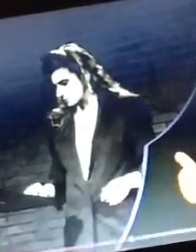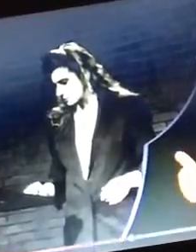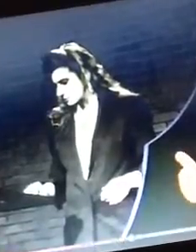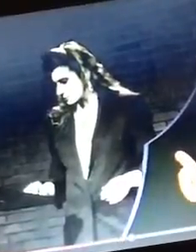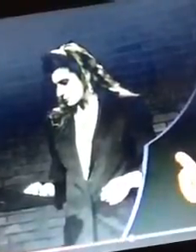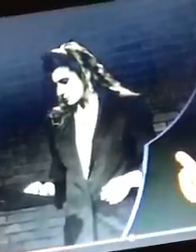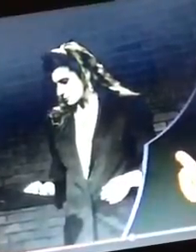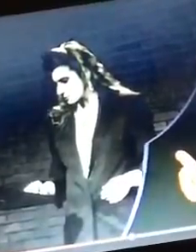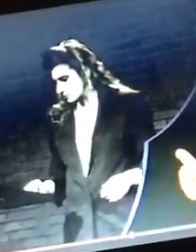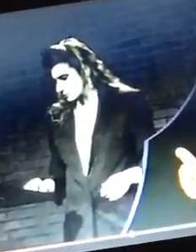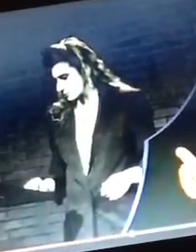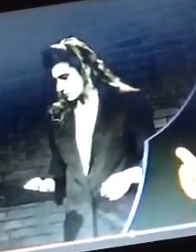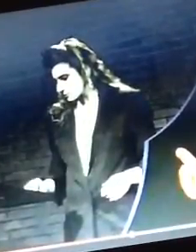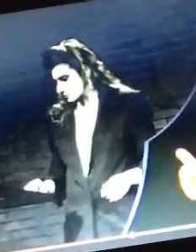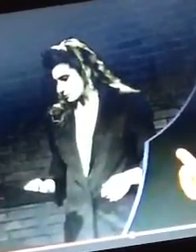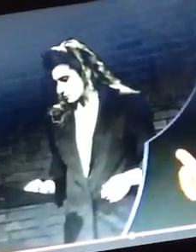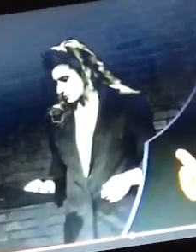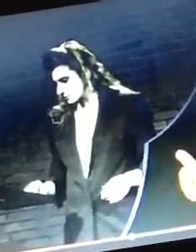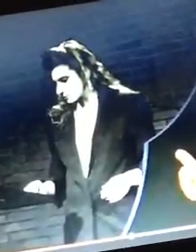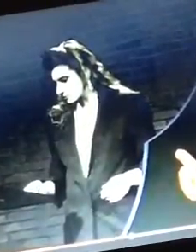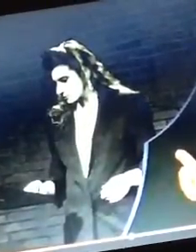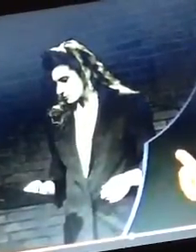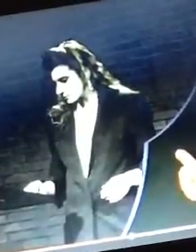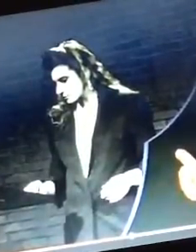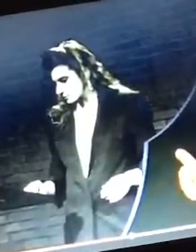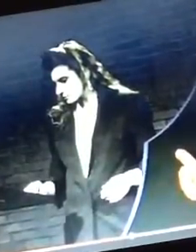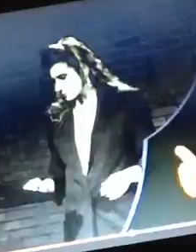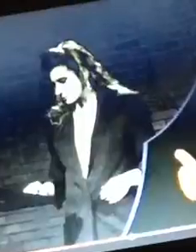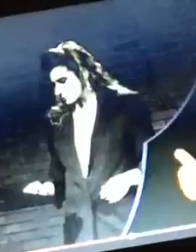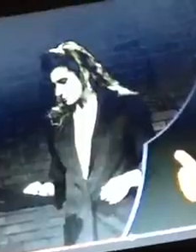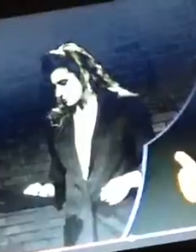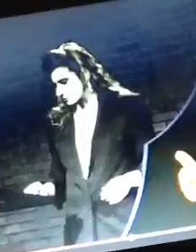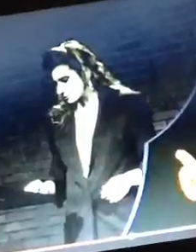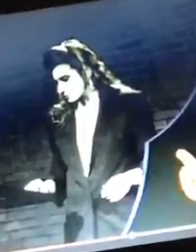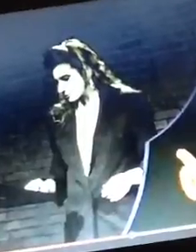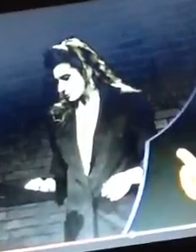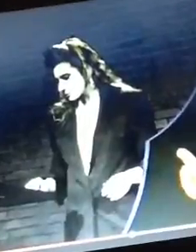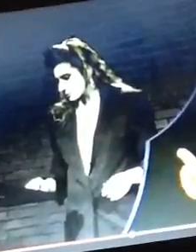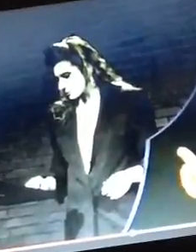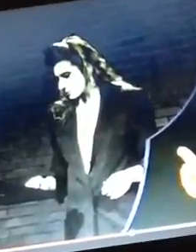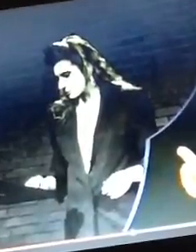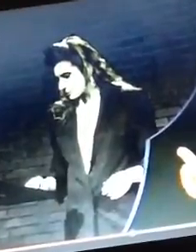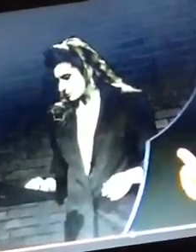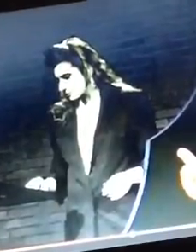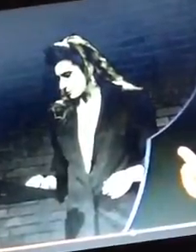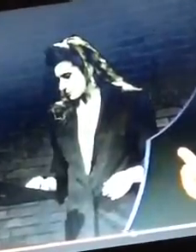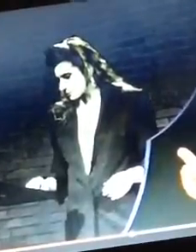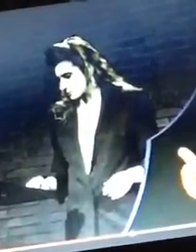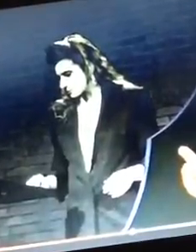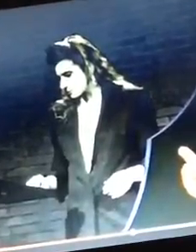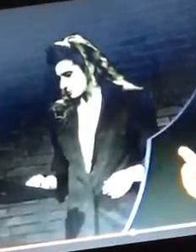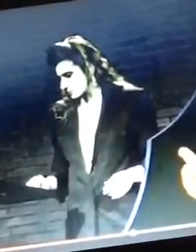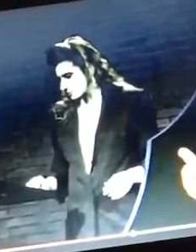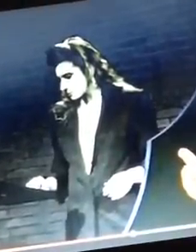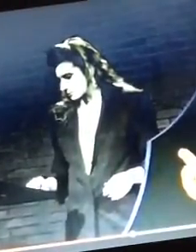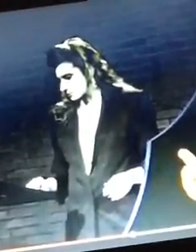has depended for a long time to that interpreter must have a certification, but it is nowhere